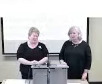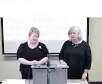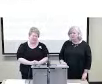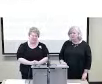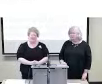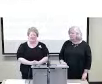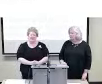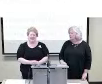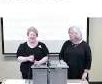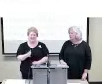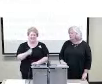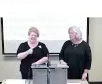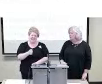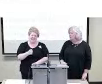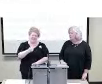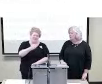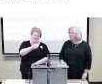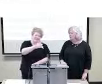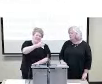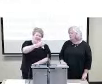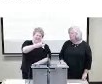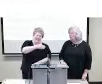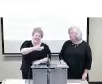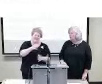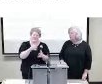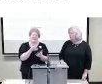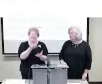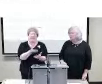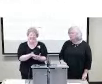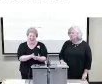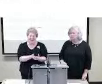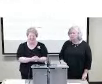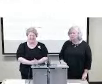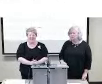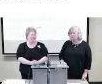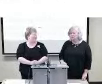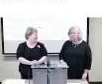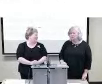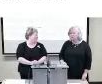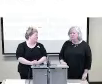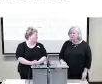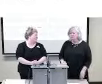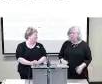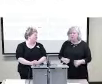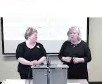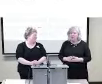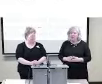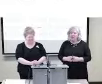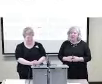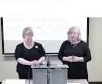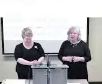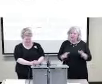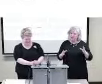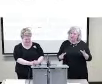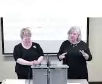nine hours and i know i said least but maybe at least eight but if you can hit nine eight or nine it's really important